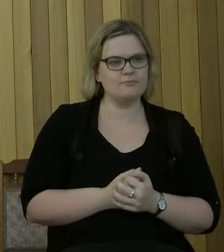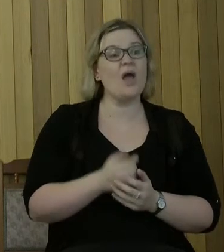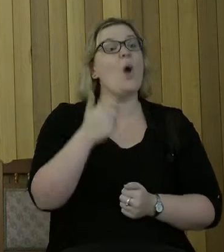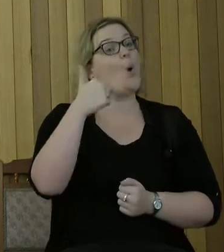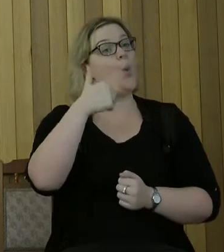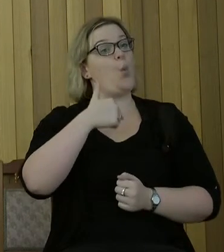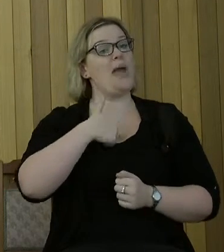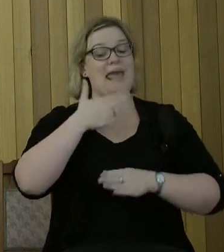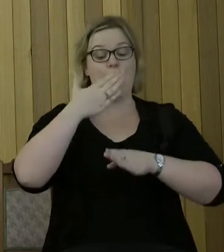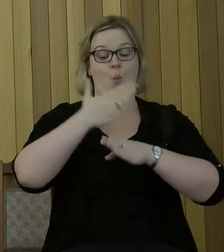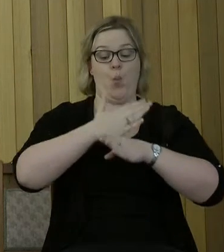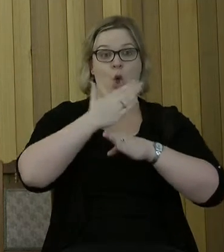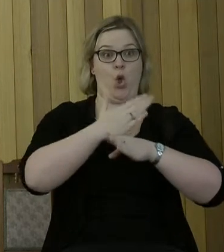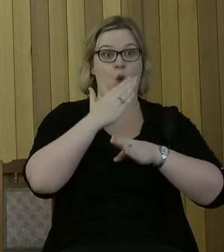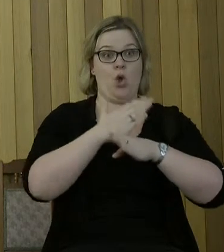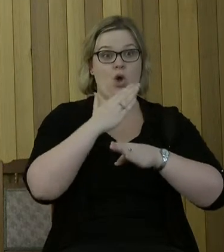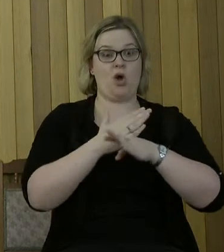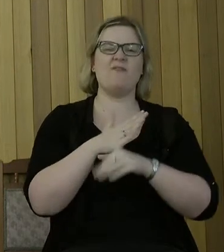We work for an average of